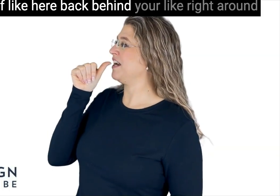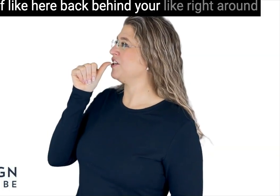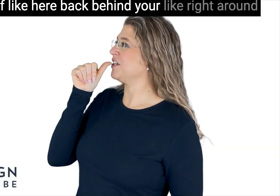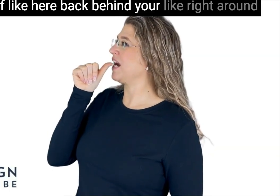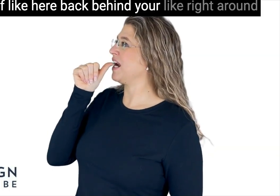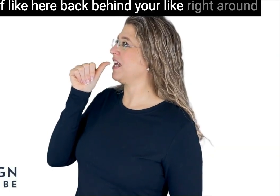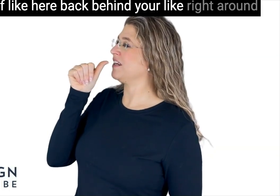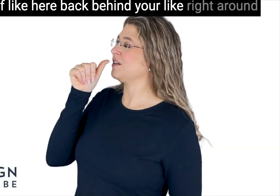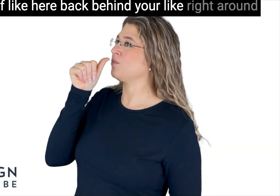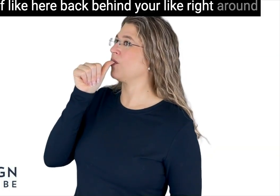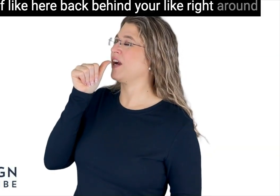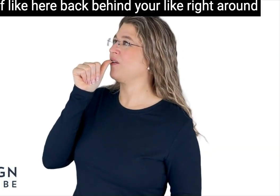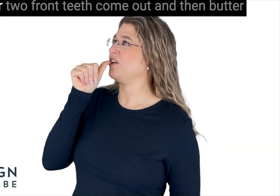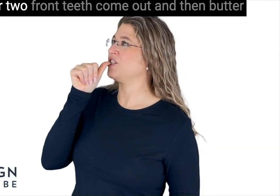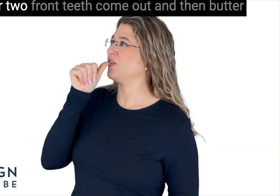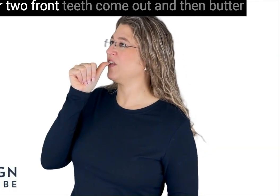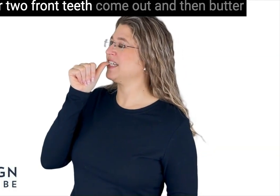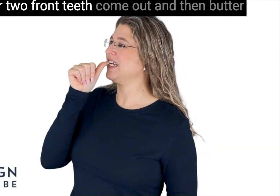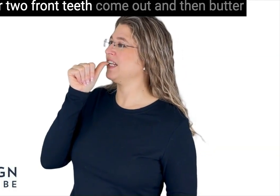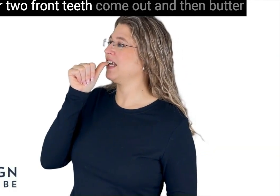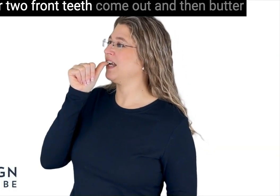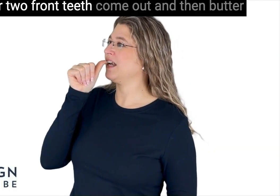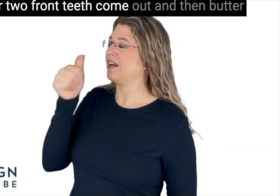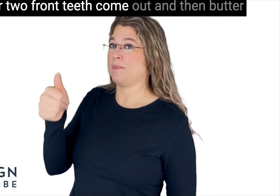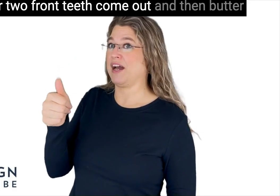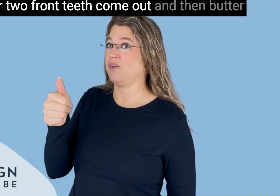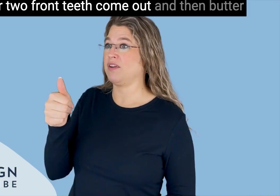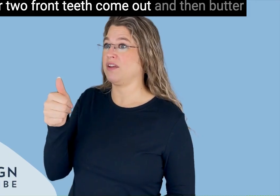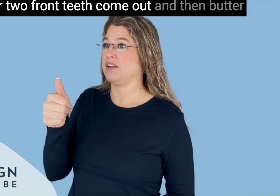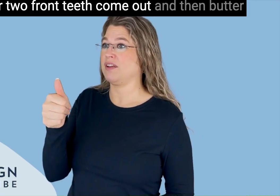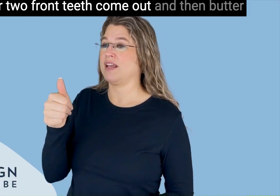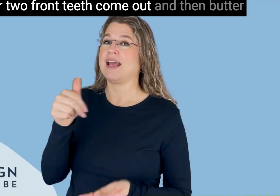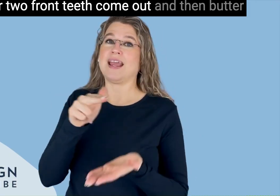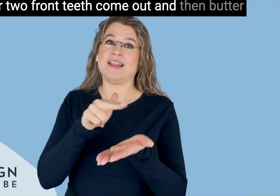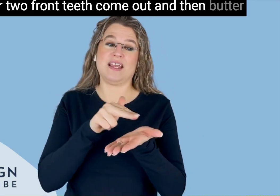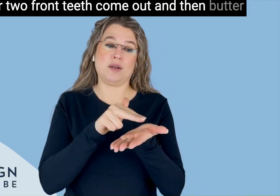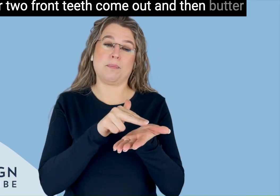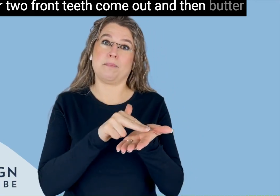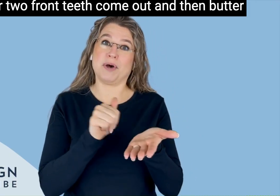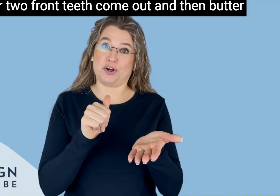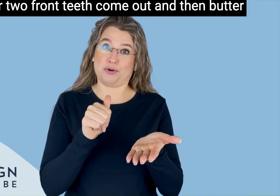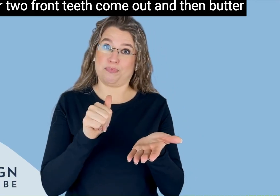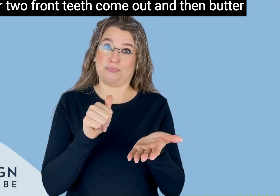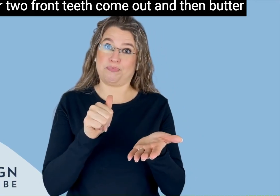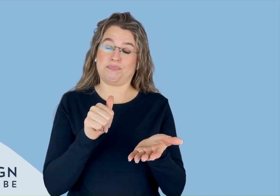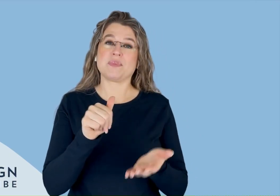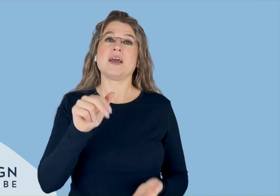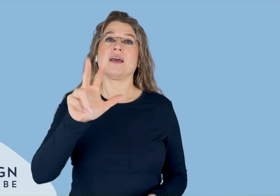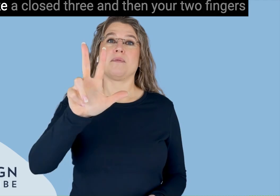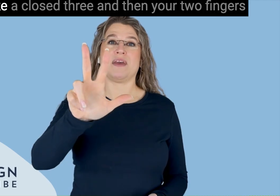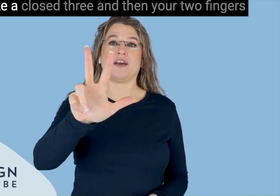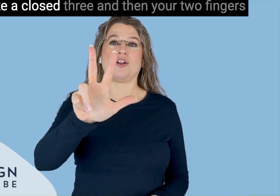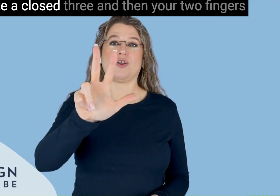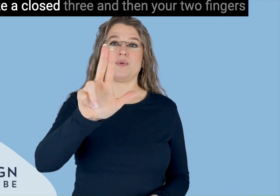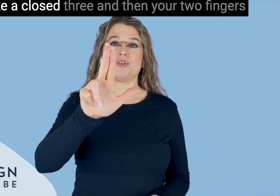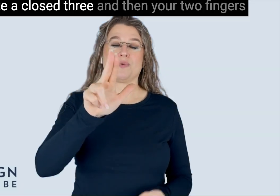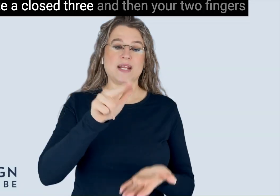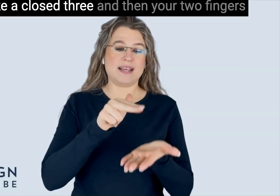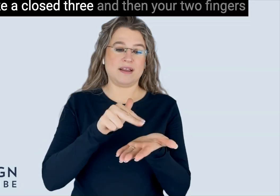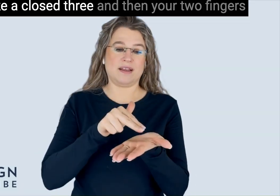your, like right around your two front teeth, come out, and then butter. Make a closed 3, and